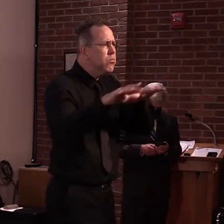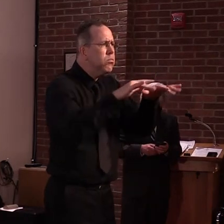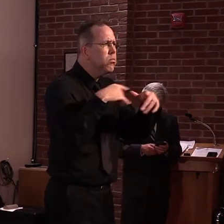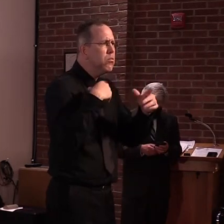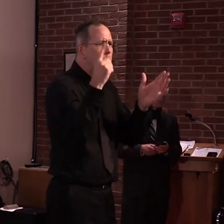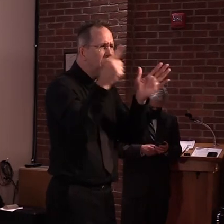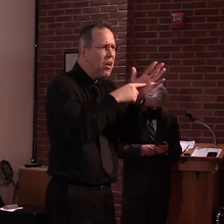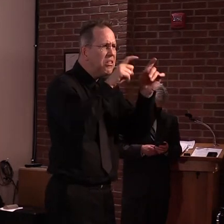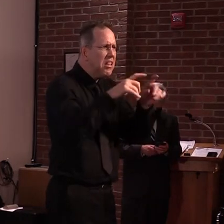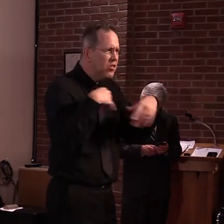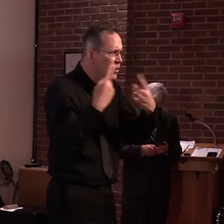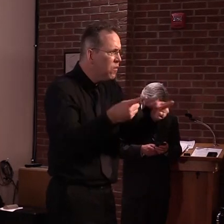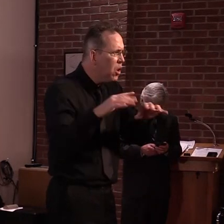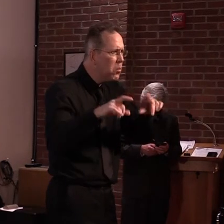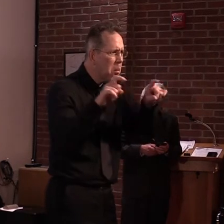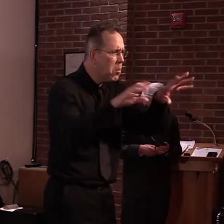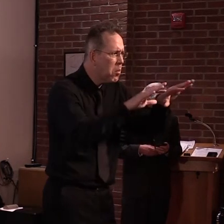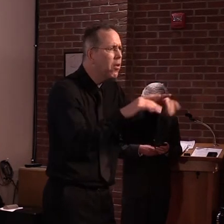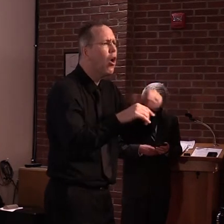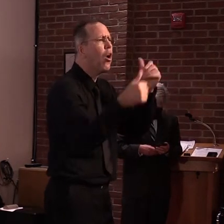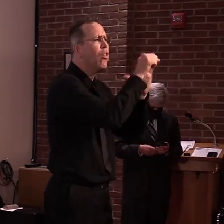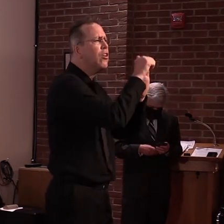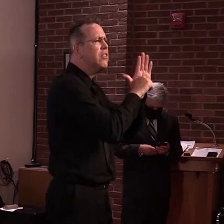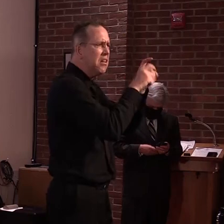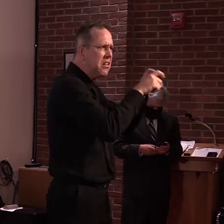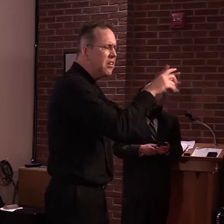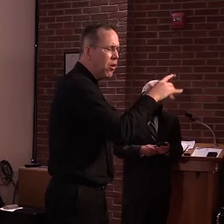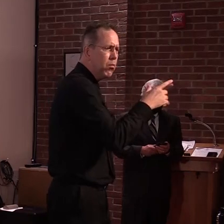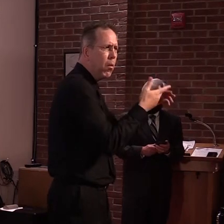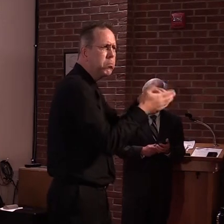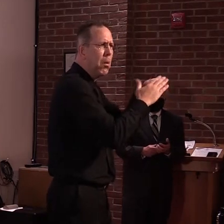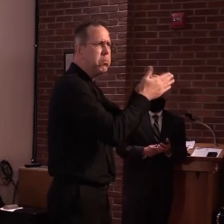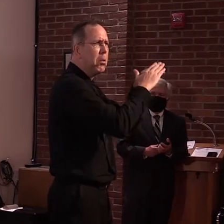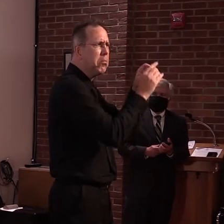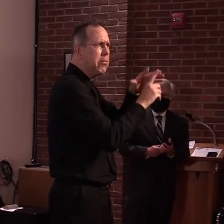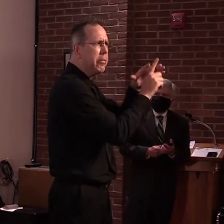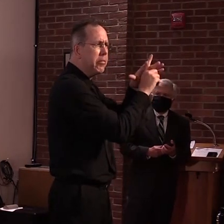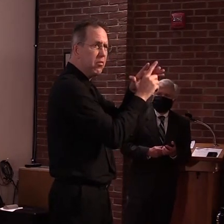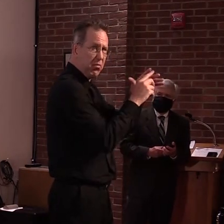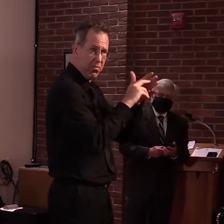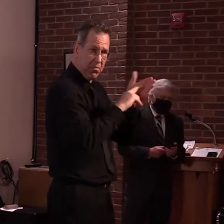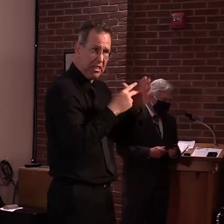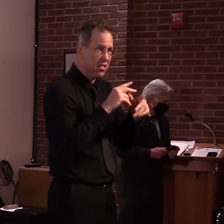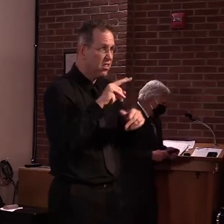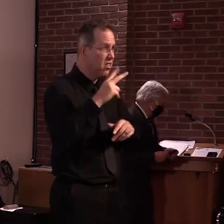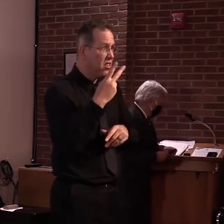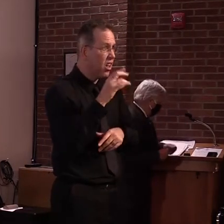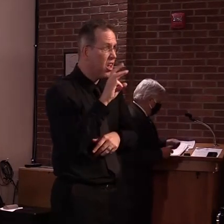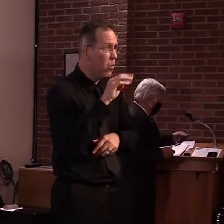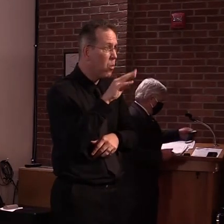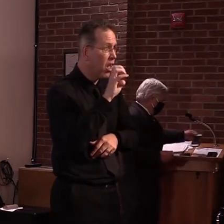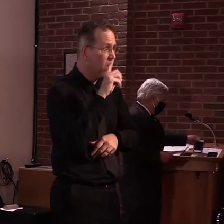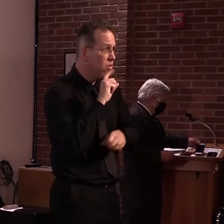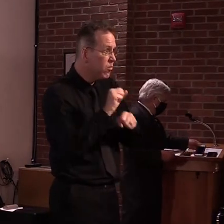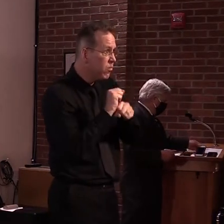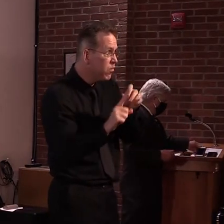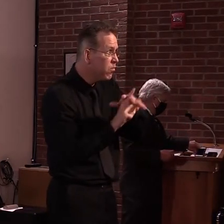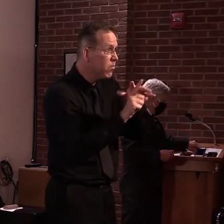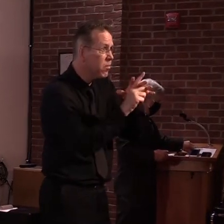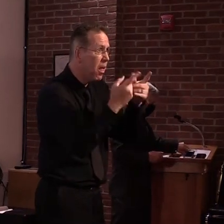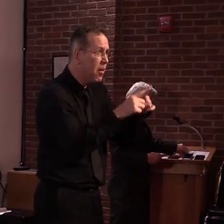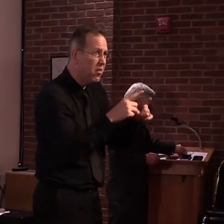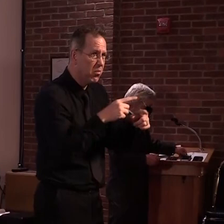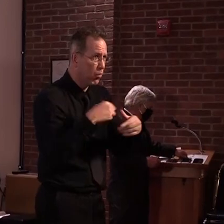cues from what we're already seeing in so many other states? I may refer to Dr. Levine on that.